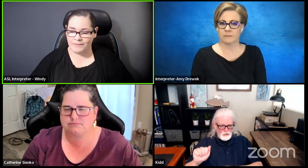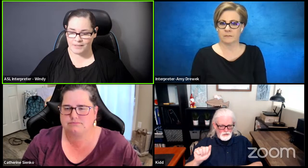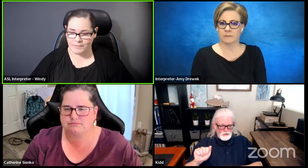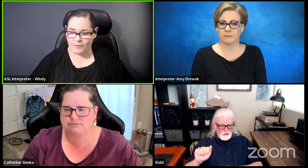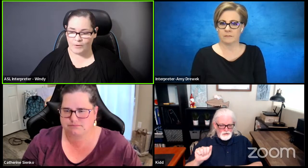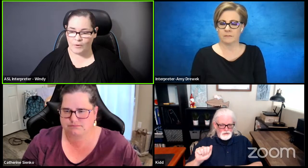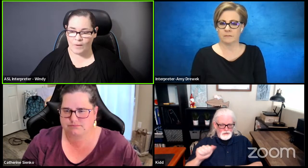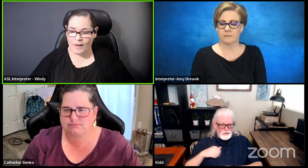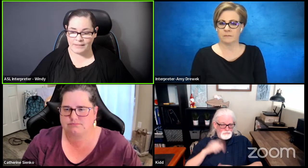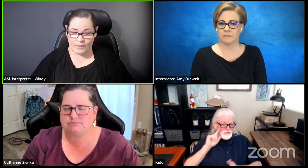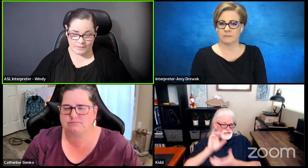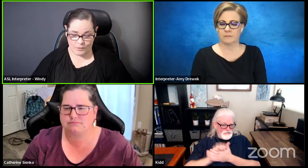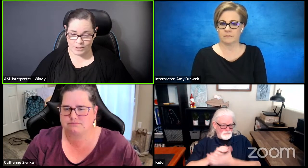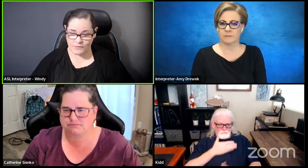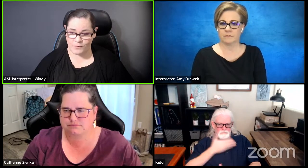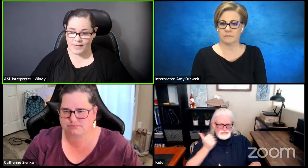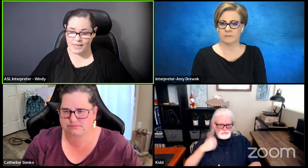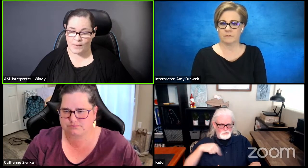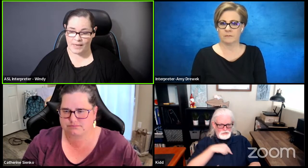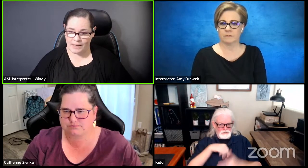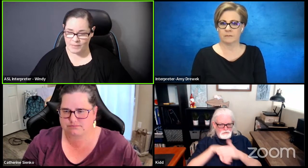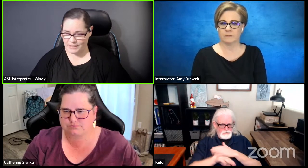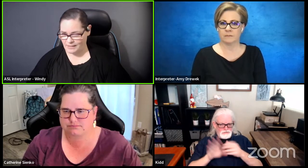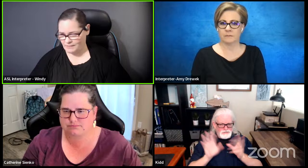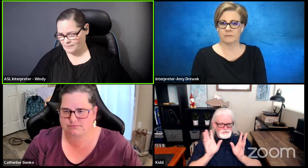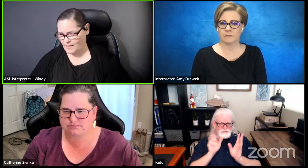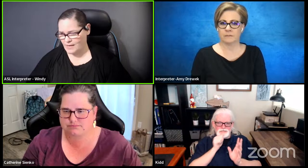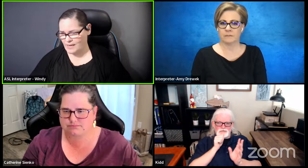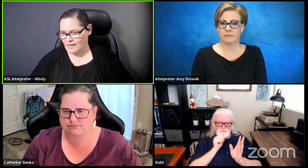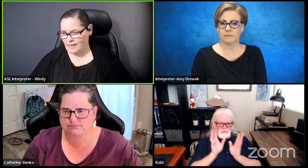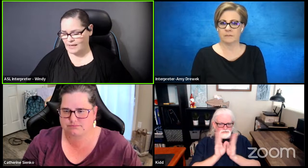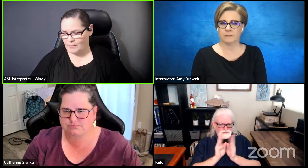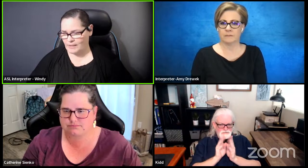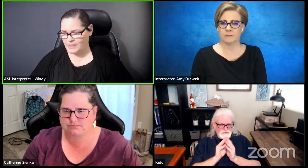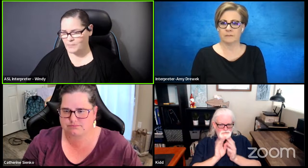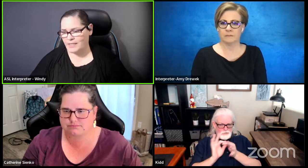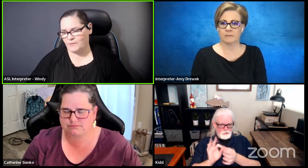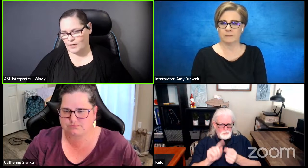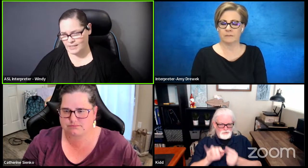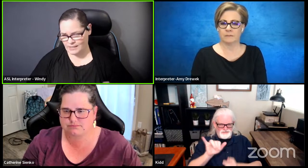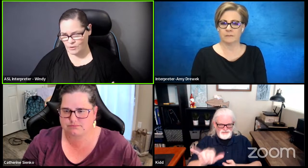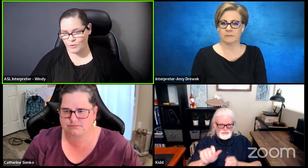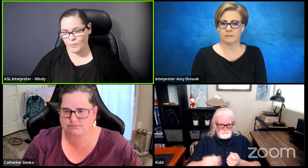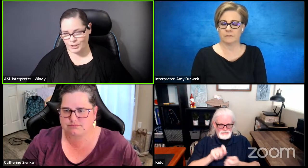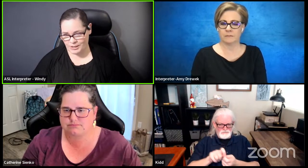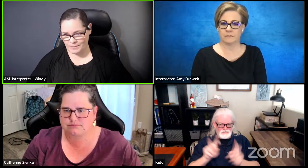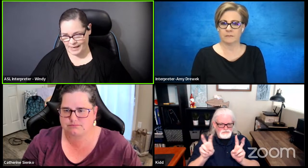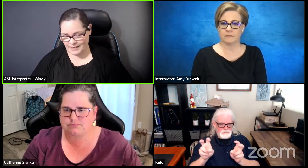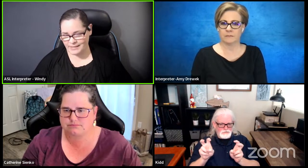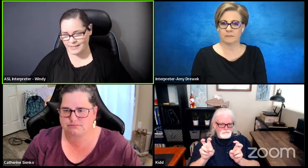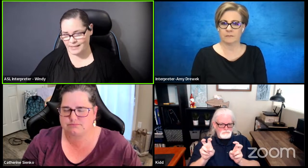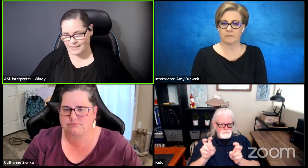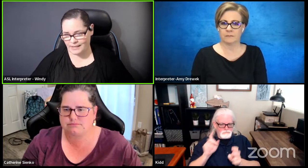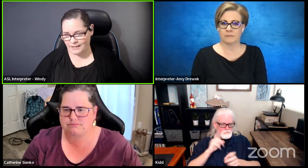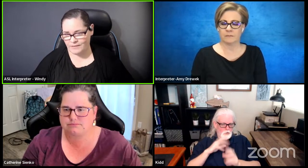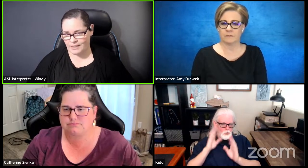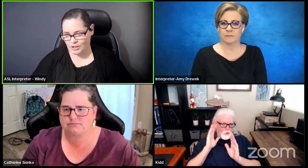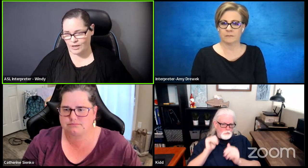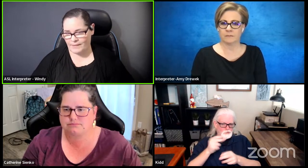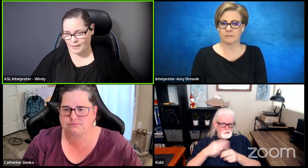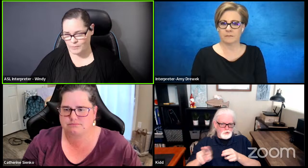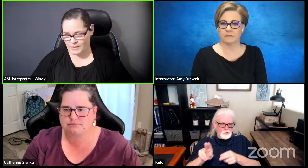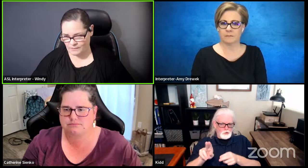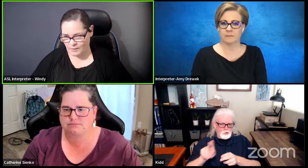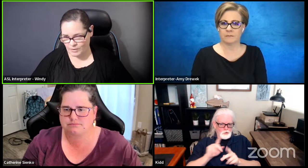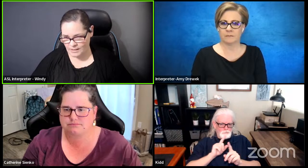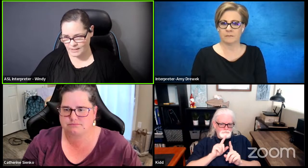I do have some questions for ADOA. I believe it's best for those questions to be asked in executive